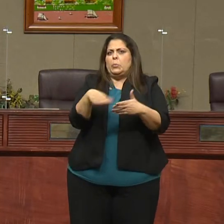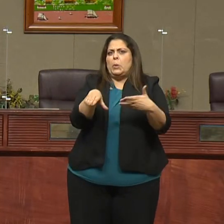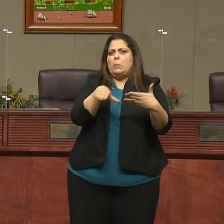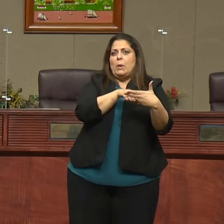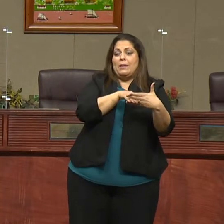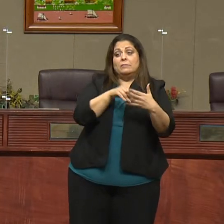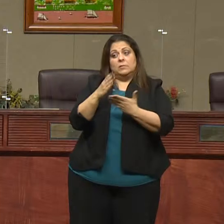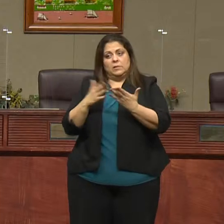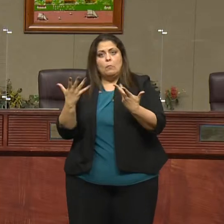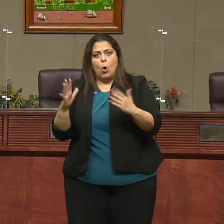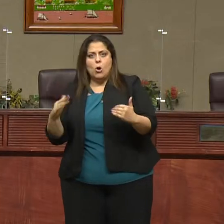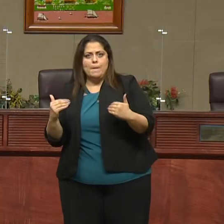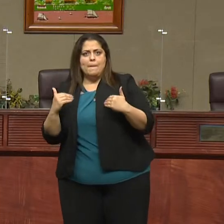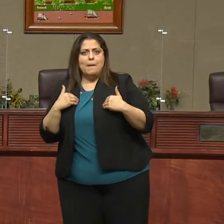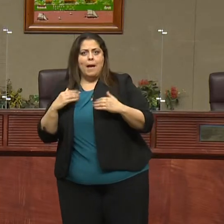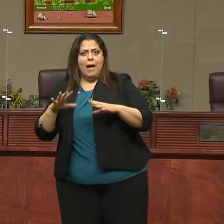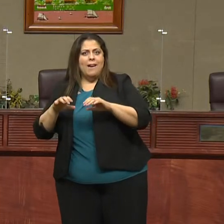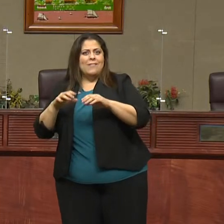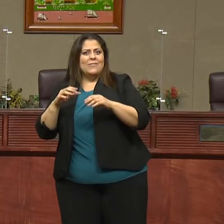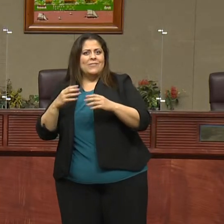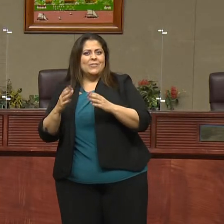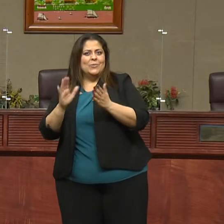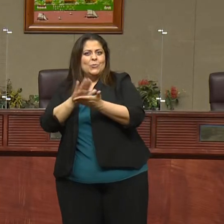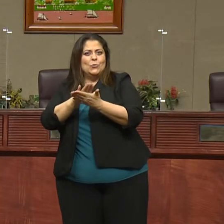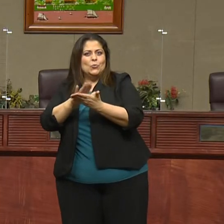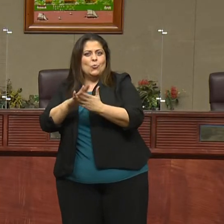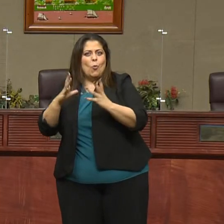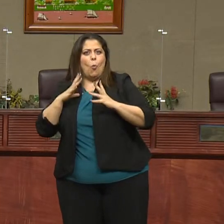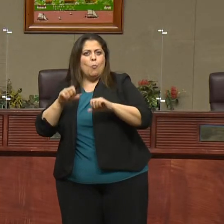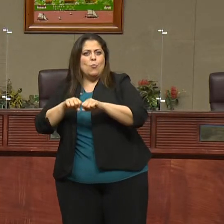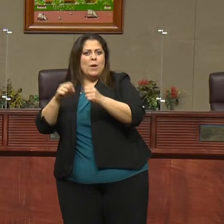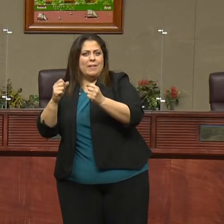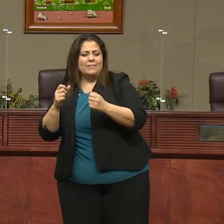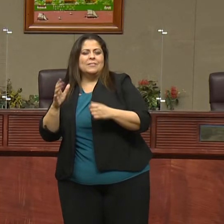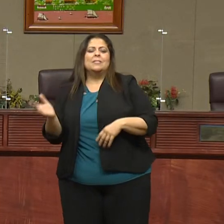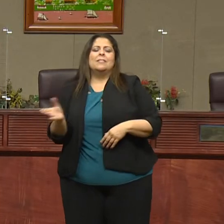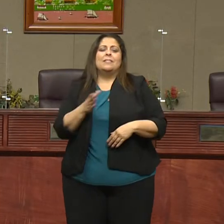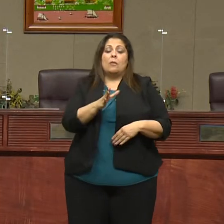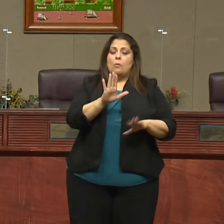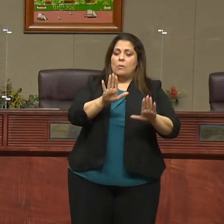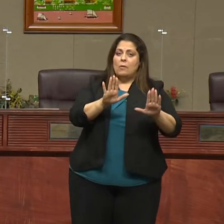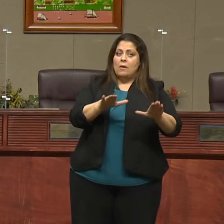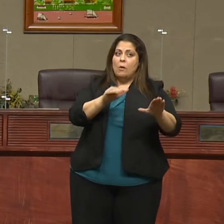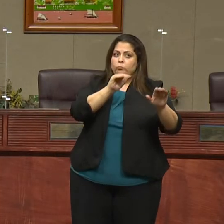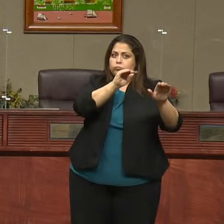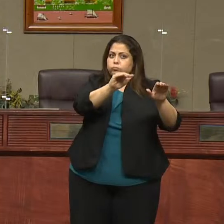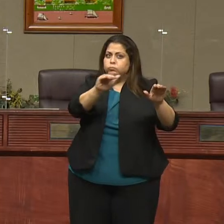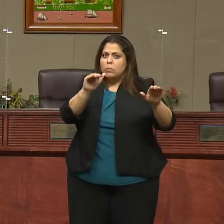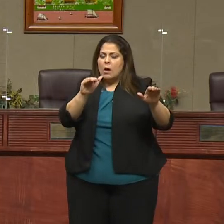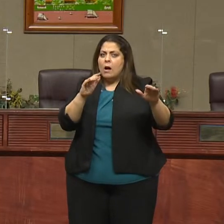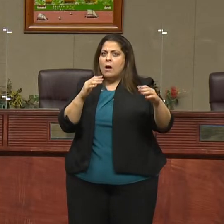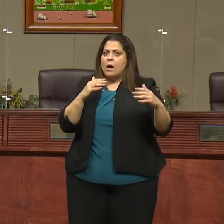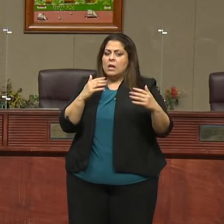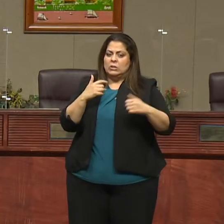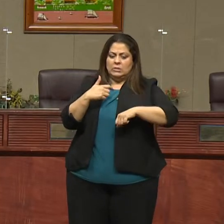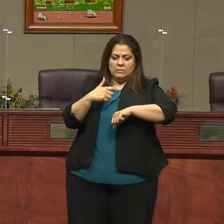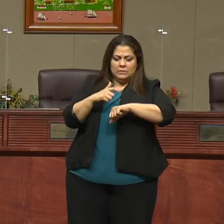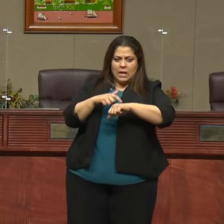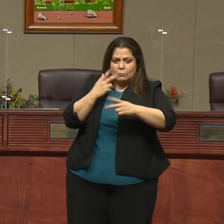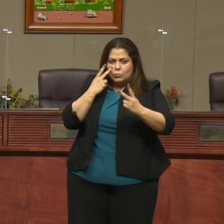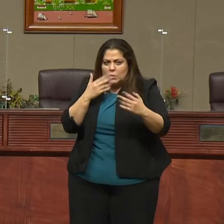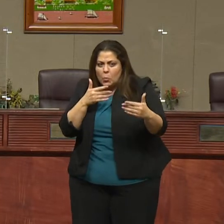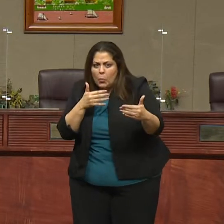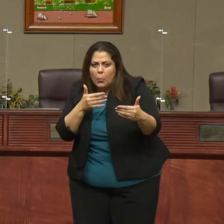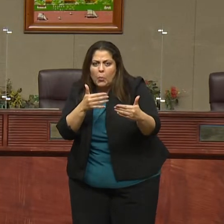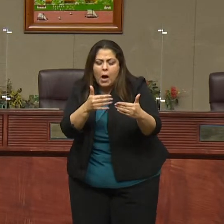parts of Florida, I just want to remind from a public health standpoint that everyone, we're so very close, we hope, to getting a good